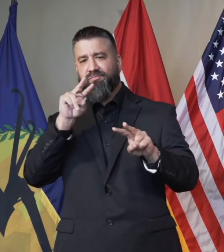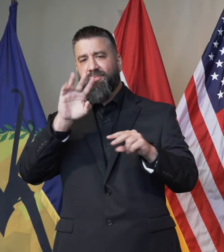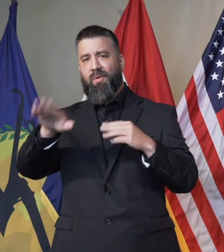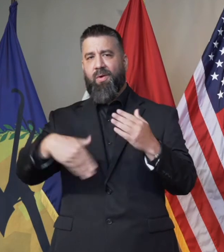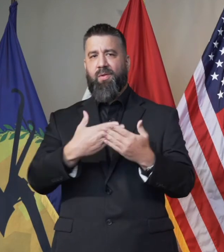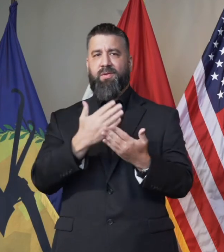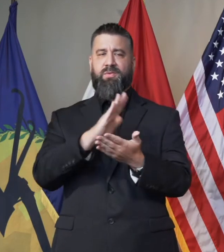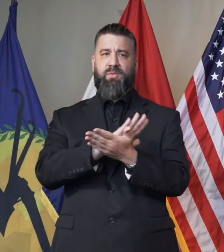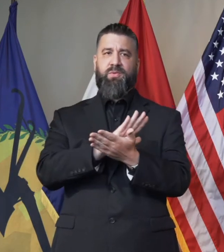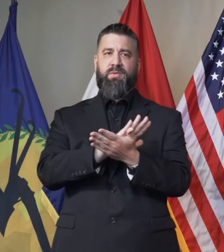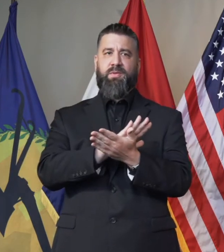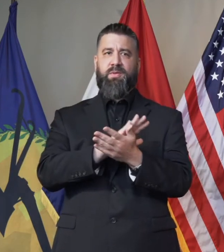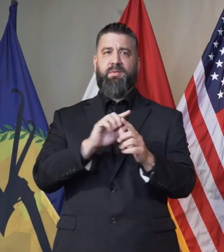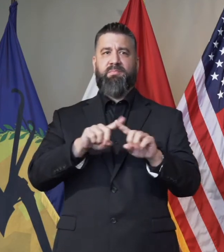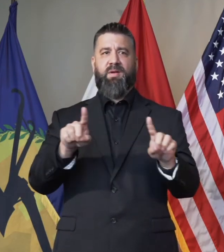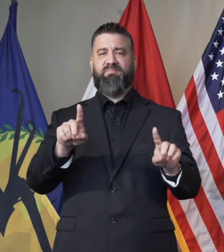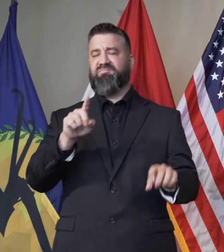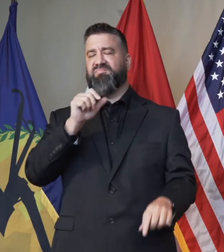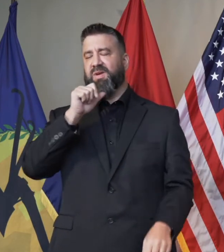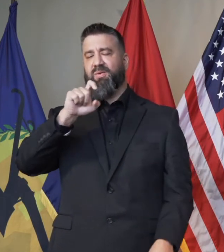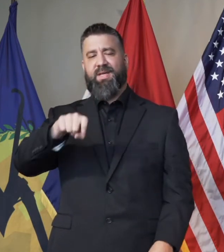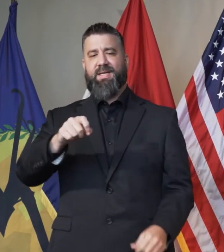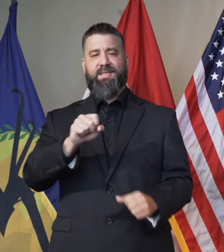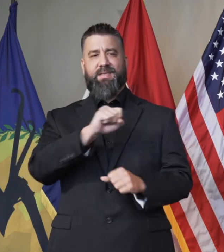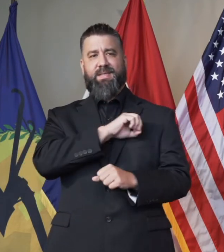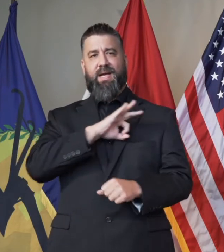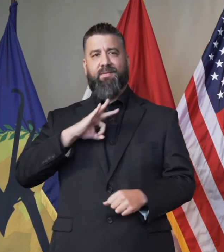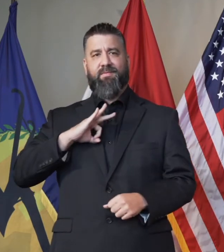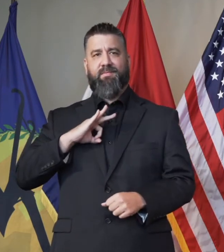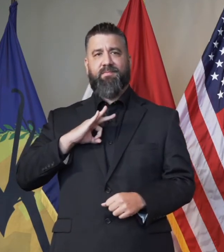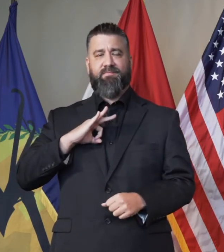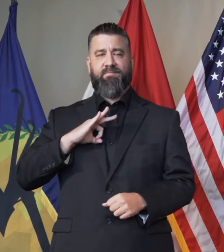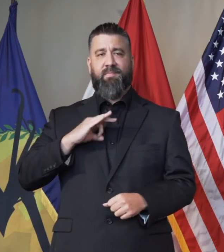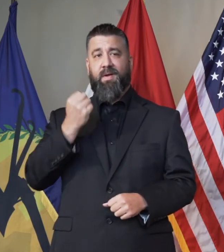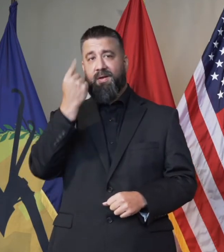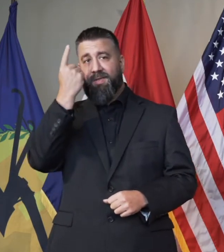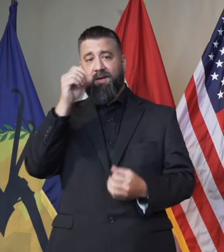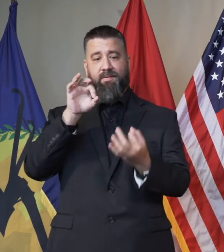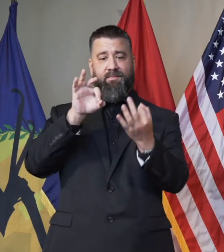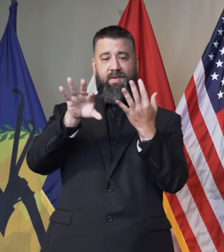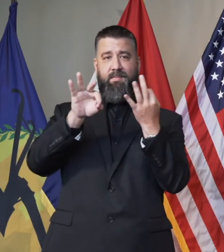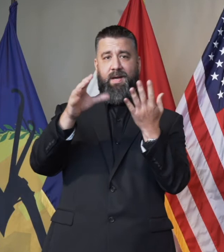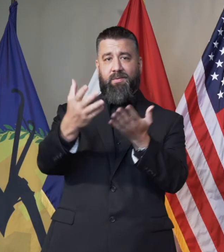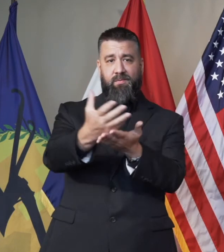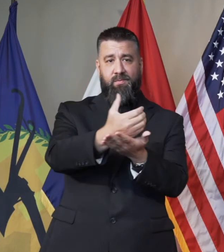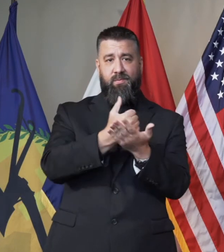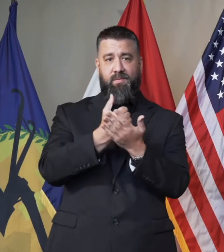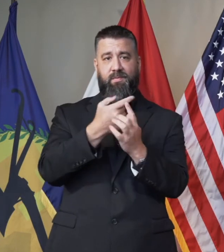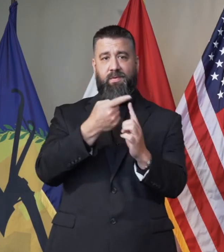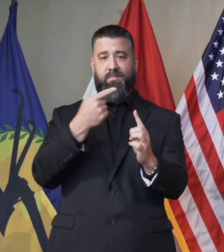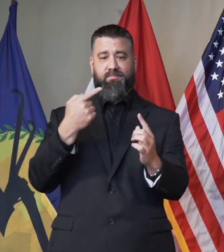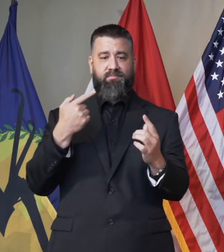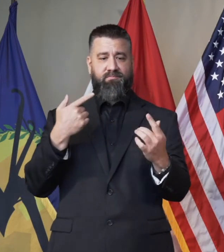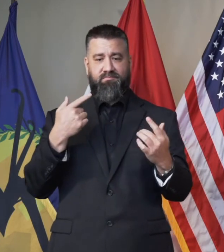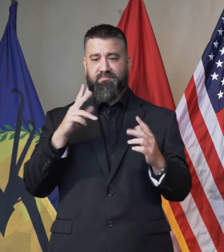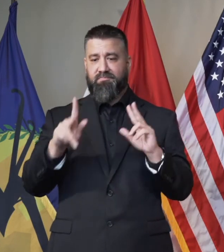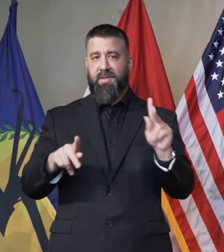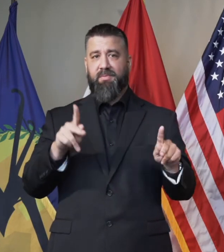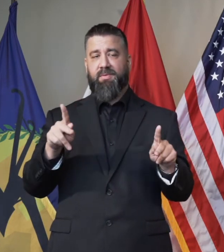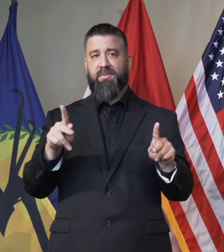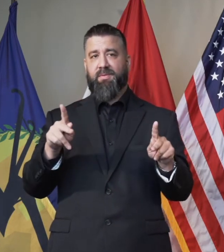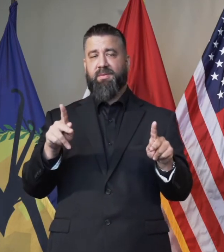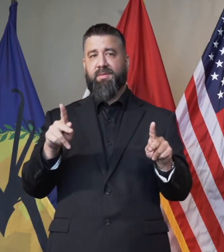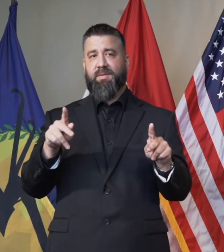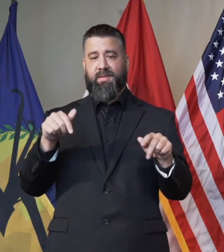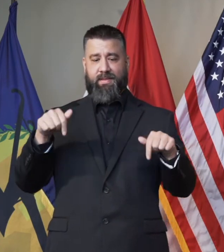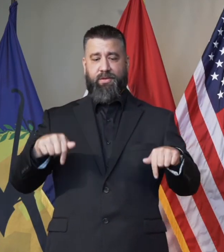community, but we don't need staff. The feedback we get from people who are concerned about the health and welfare of